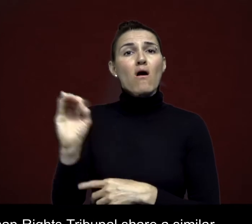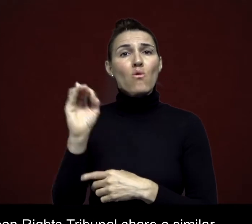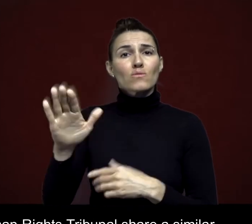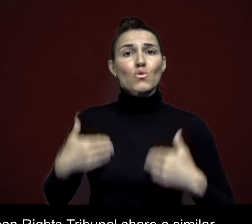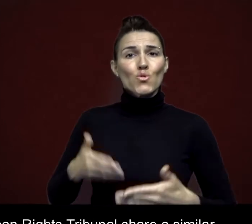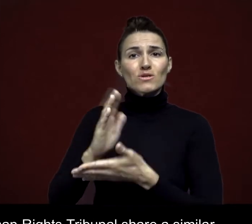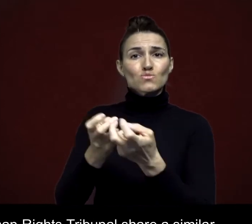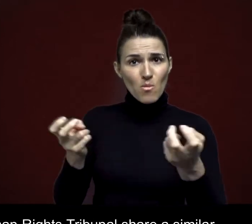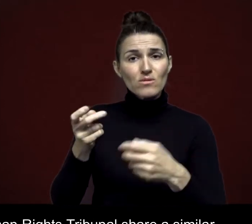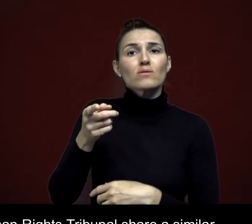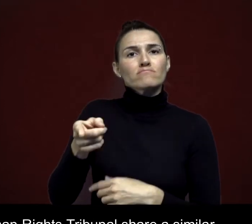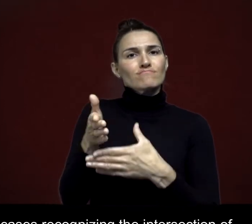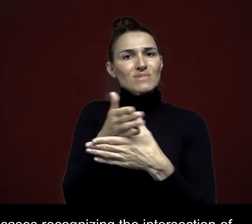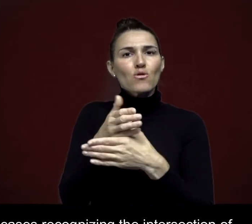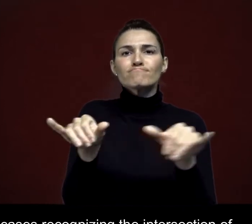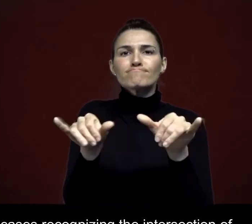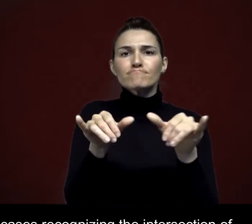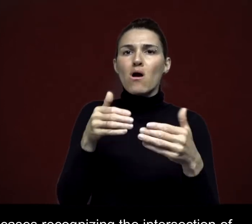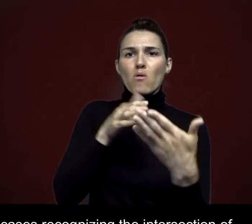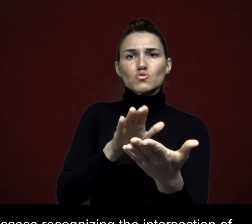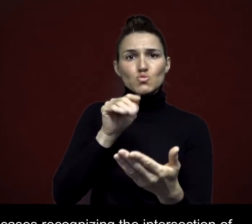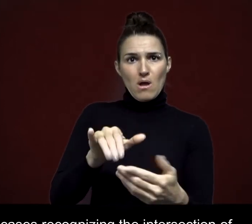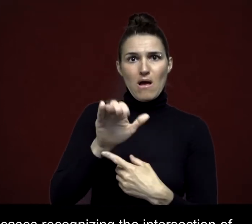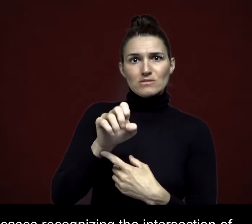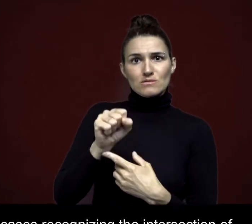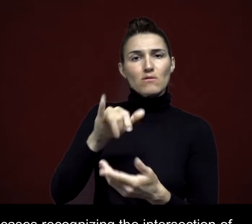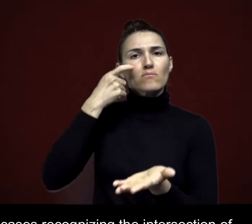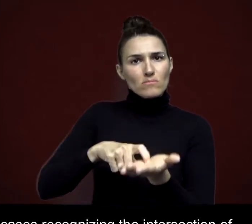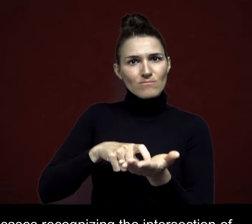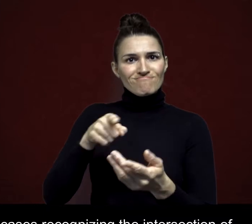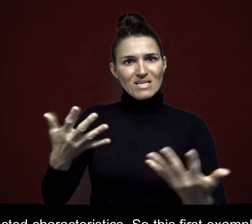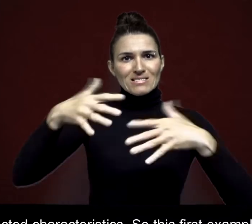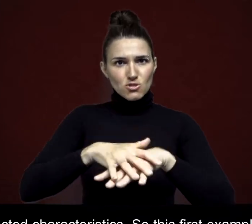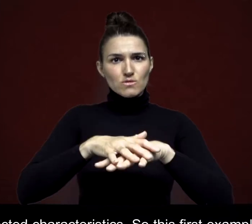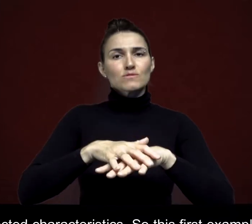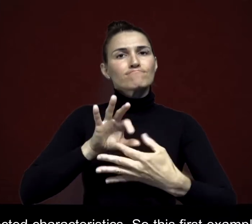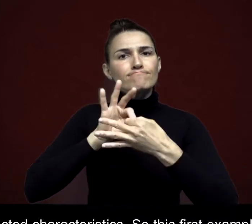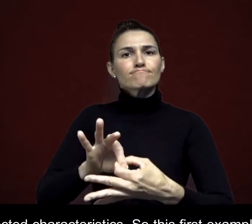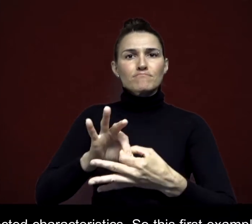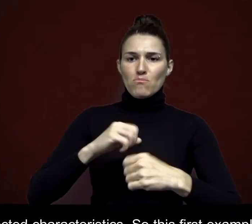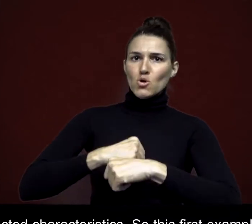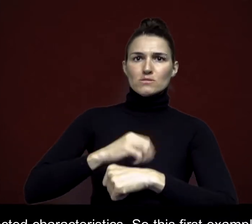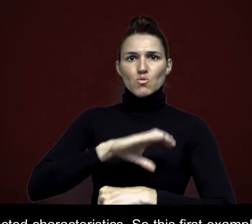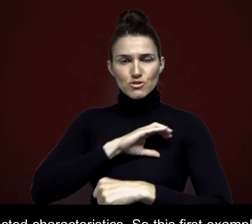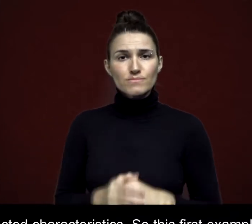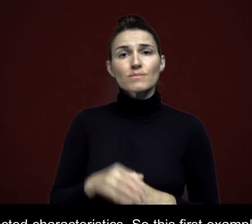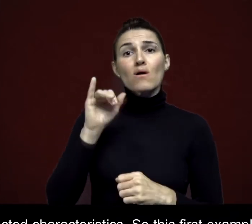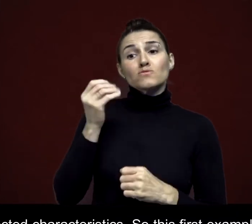Rights Tribunal share a similar approach to cases recognizing the intersection of related protected characteristics. So this